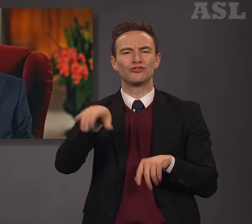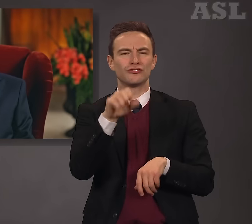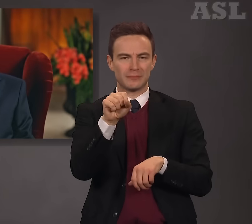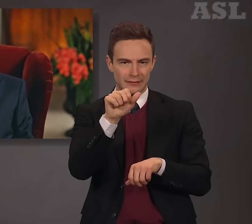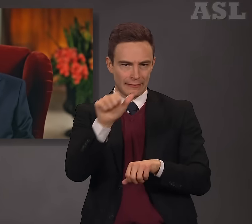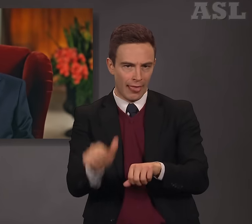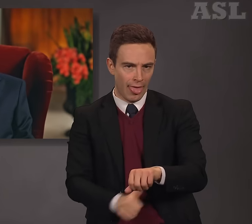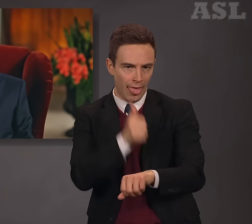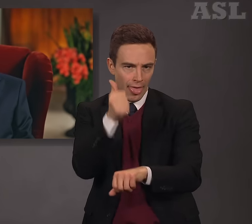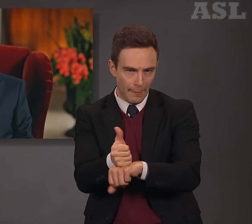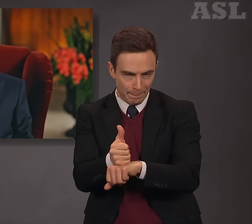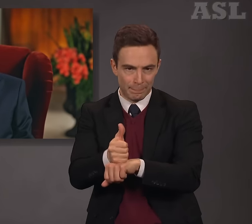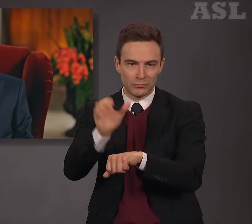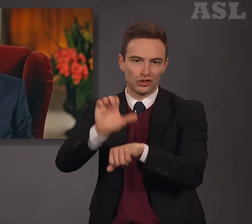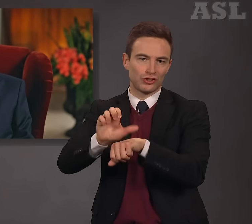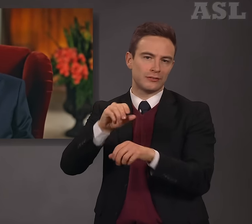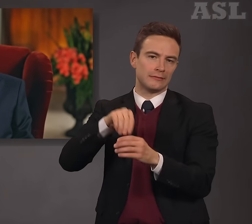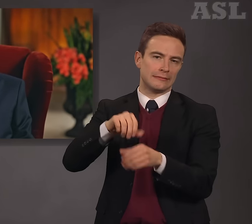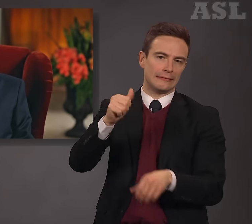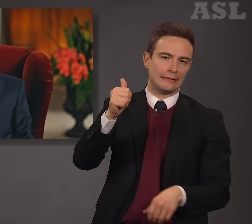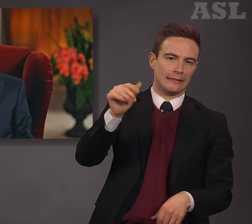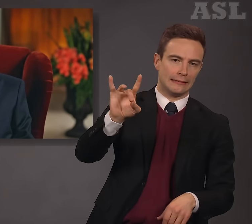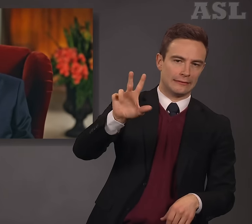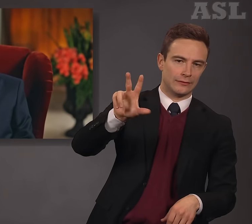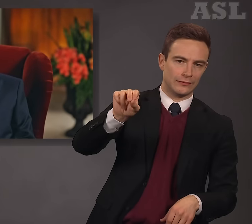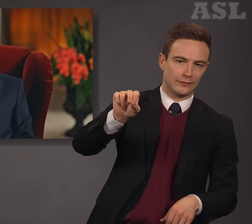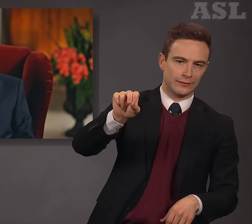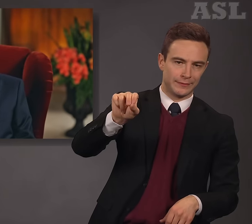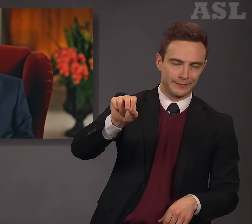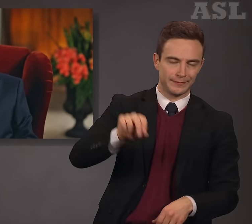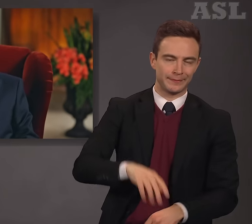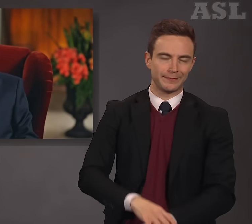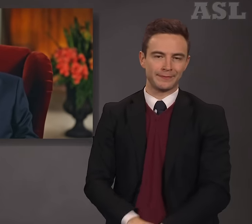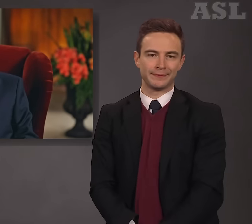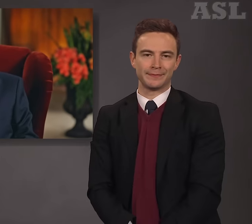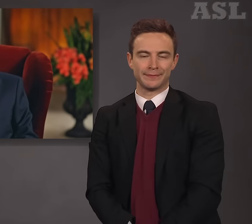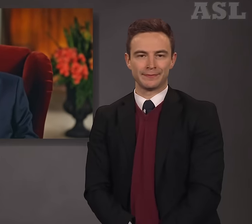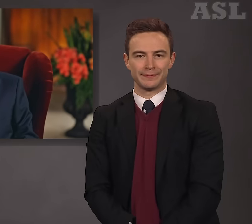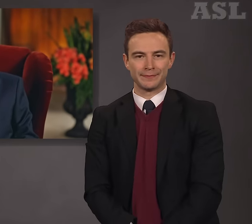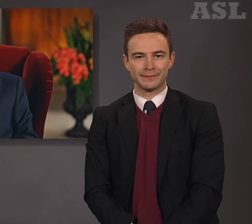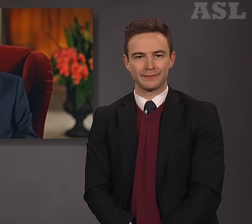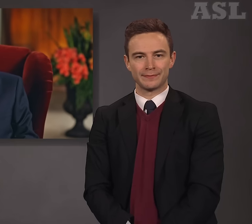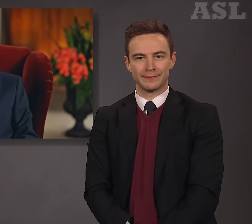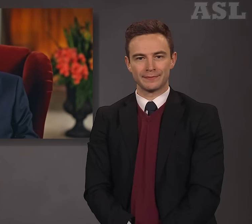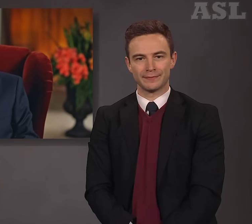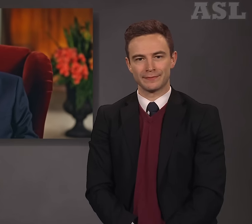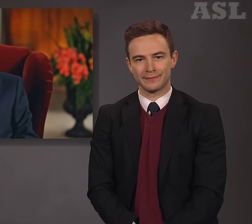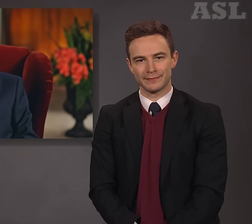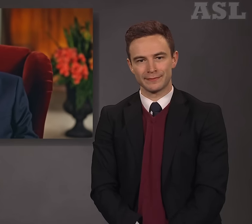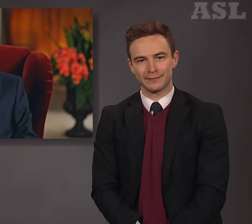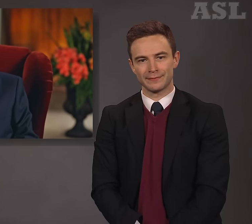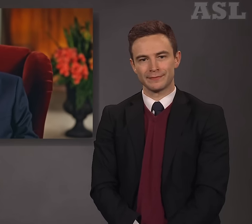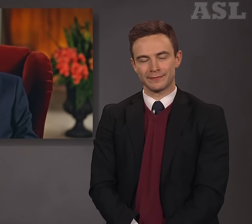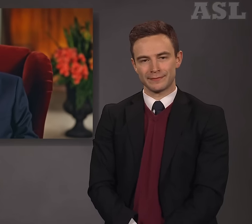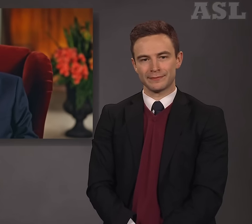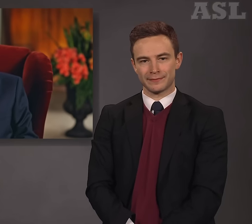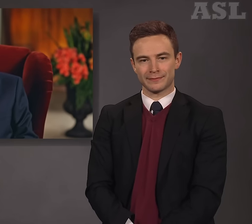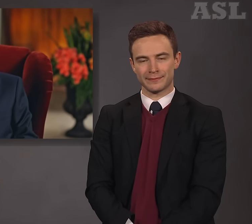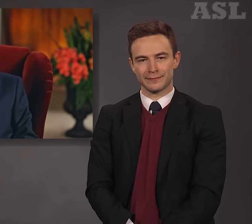The keys gave Joseph Smith authority to organize the church in 1830.